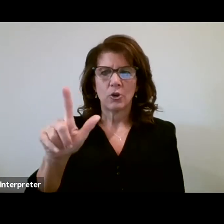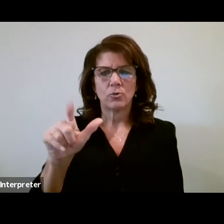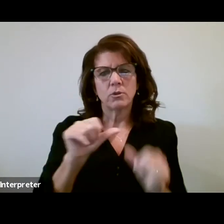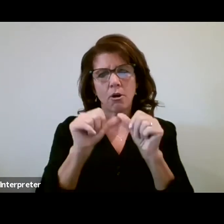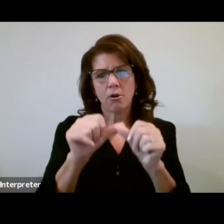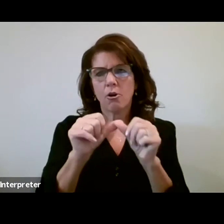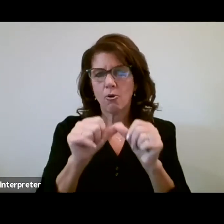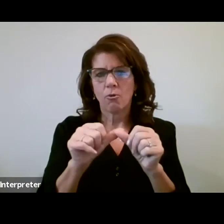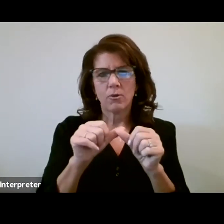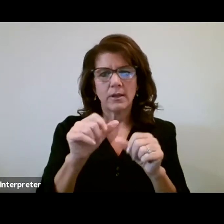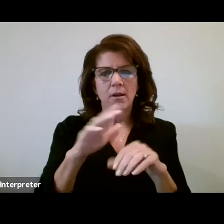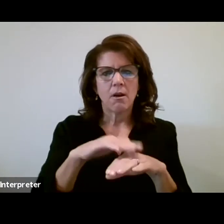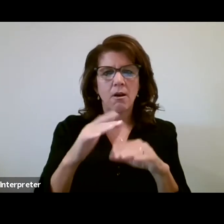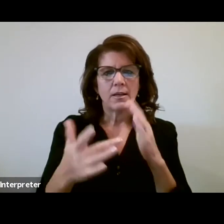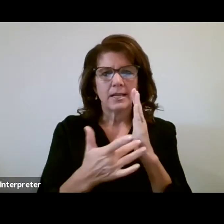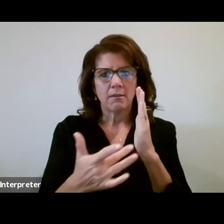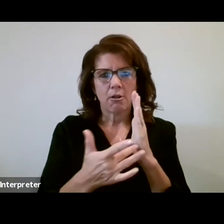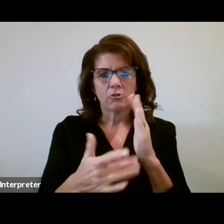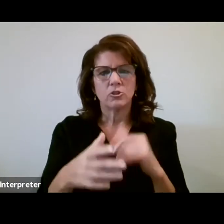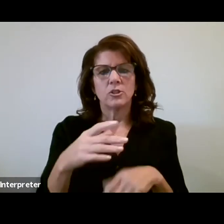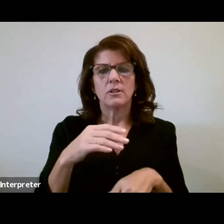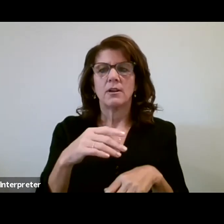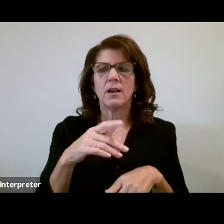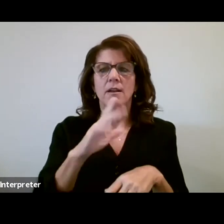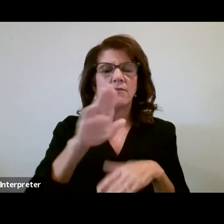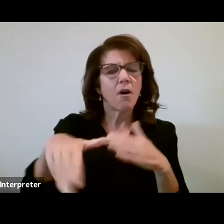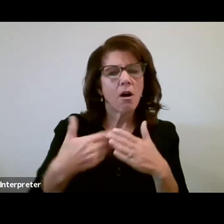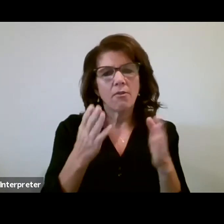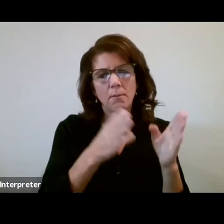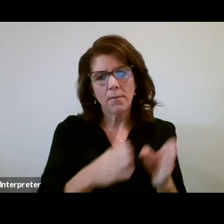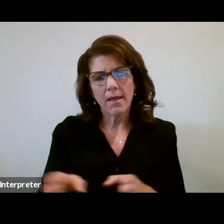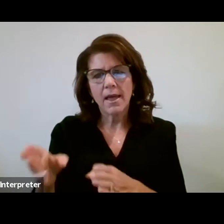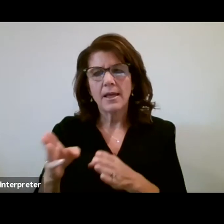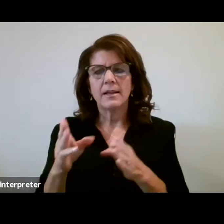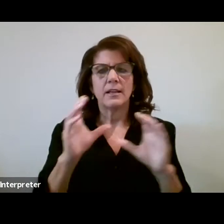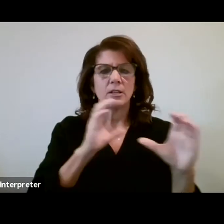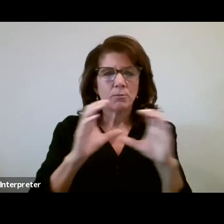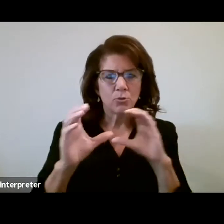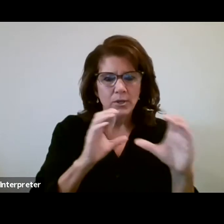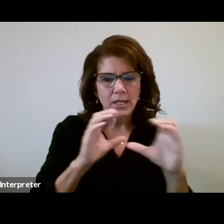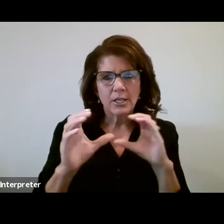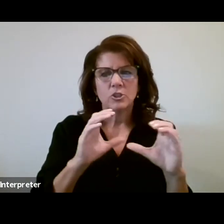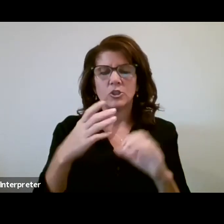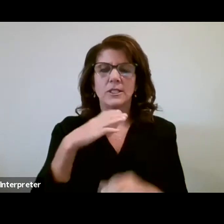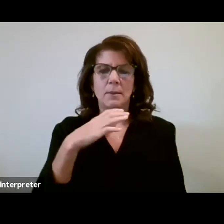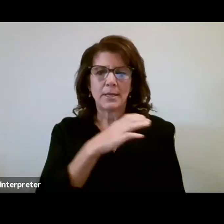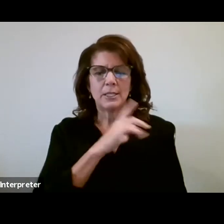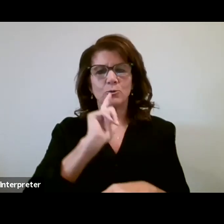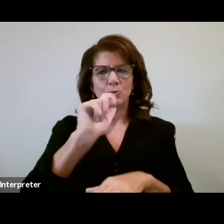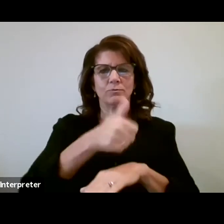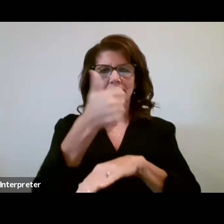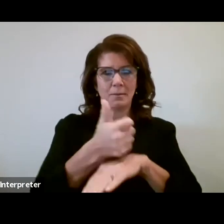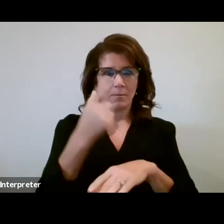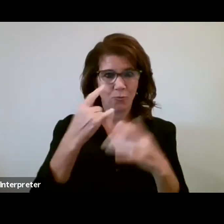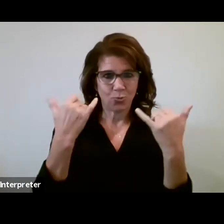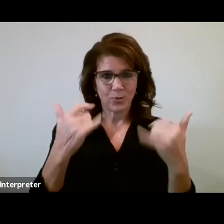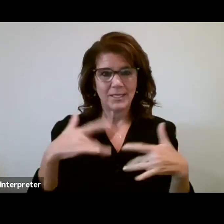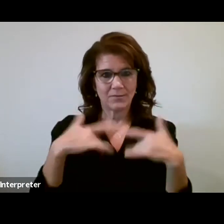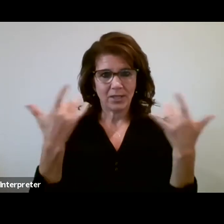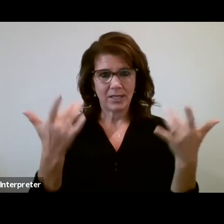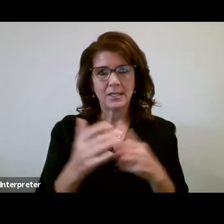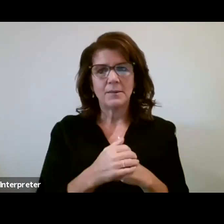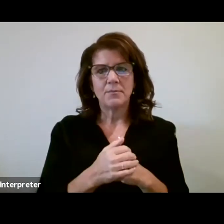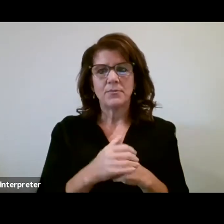on Technology and all the planning and communications committees that make today possible.